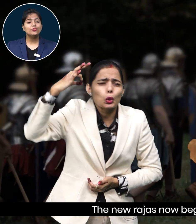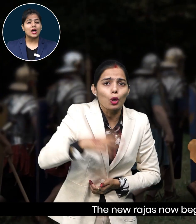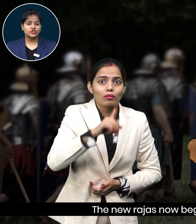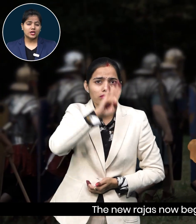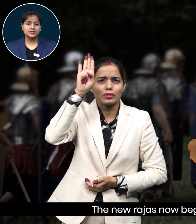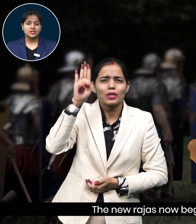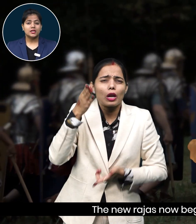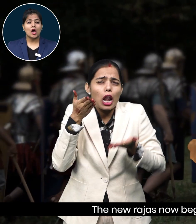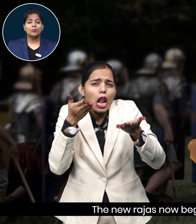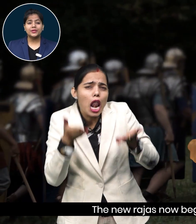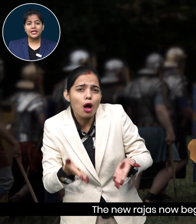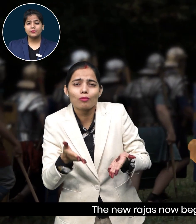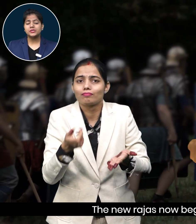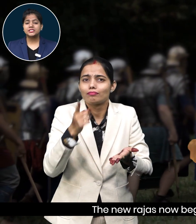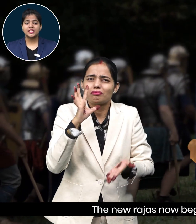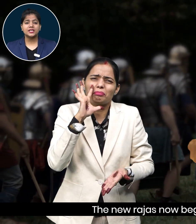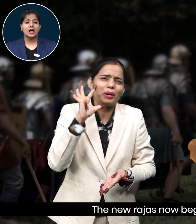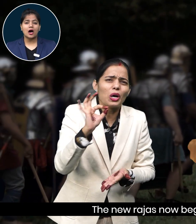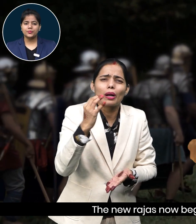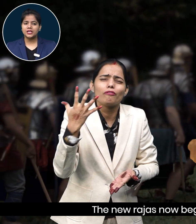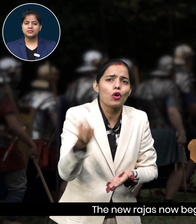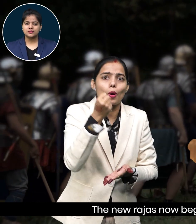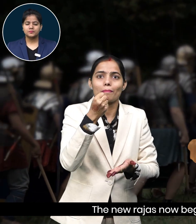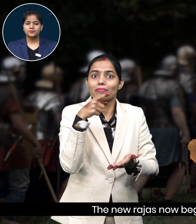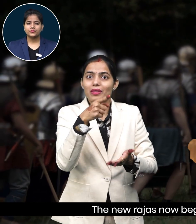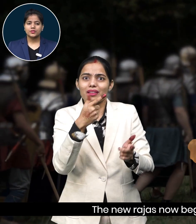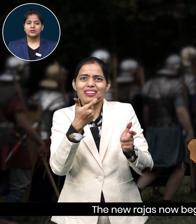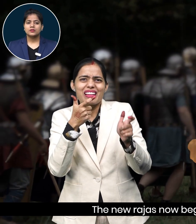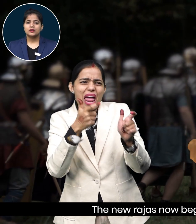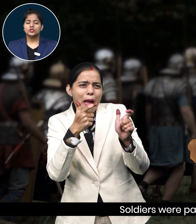The new Rajas now began maintaining armies.